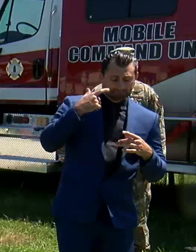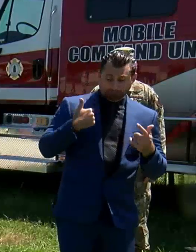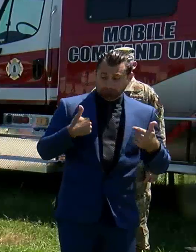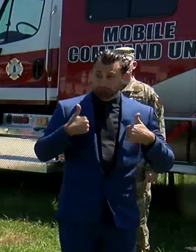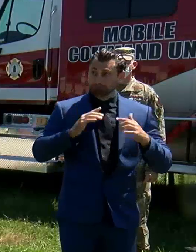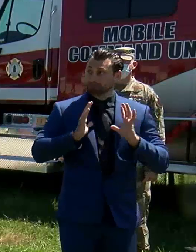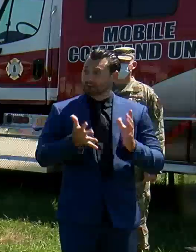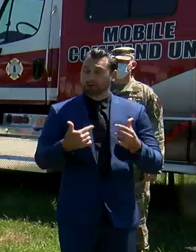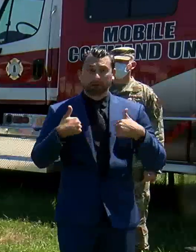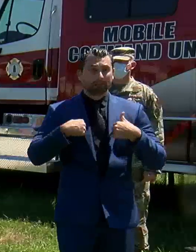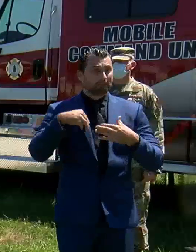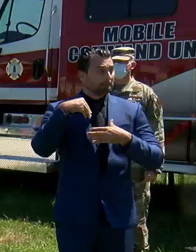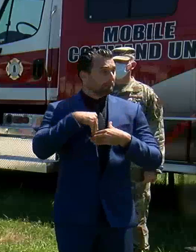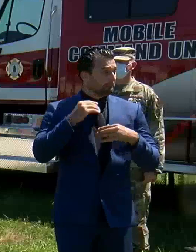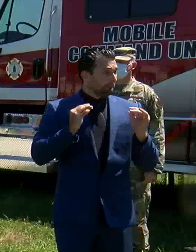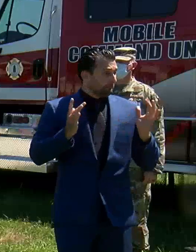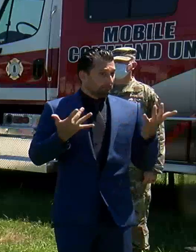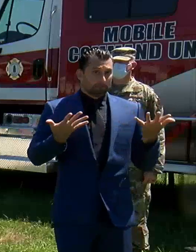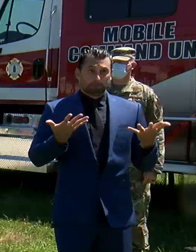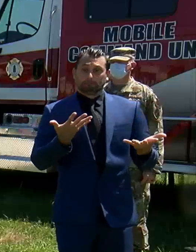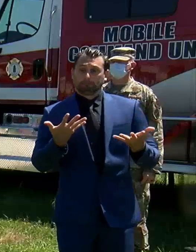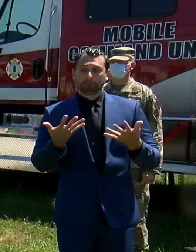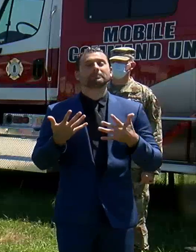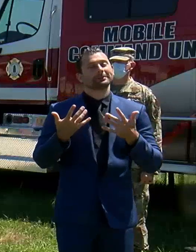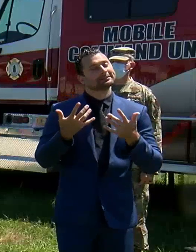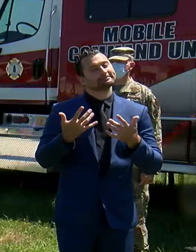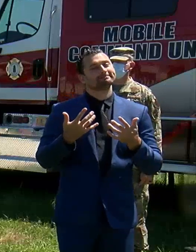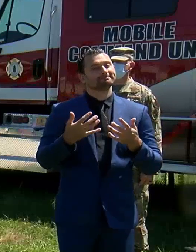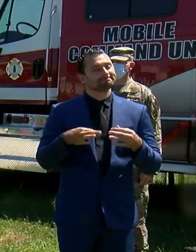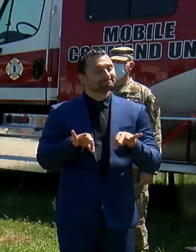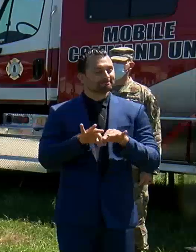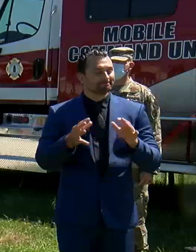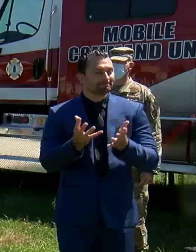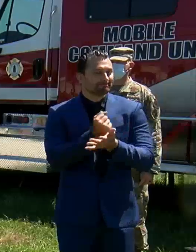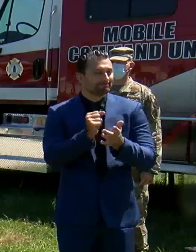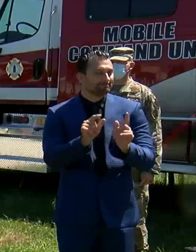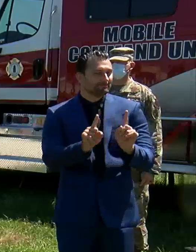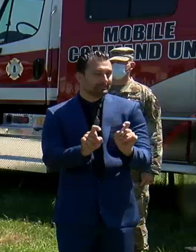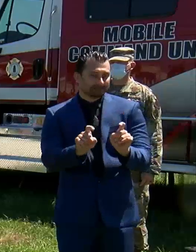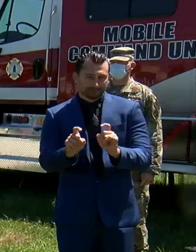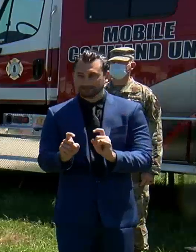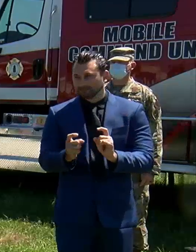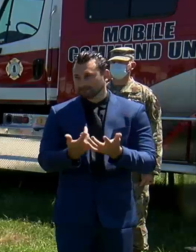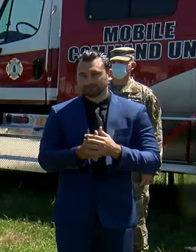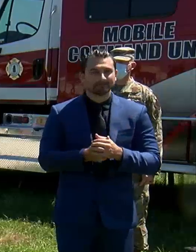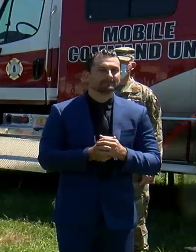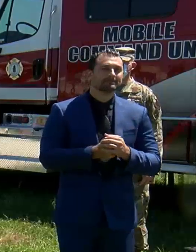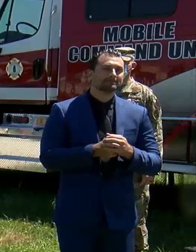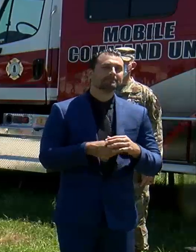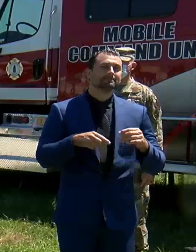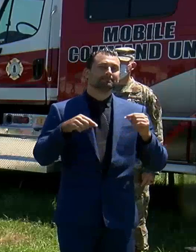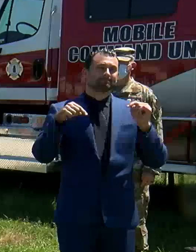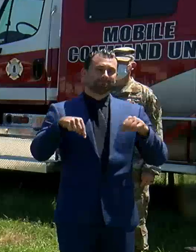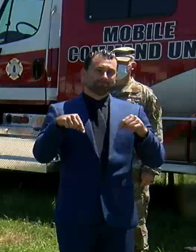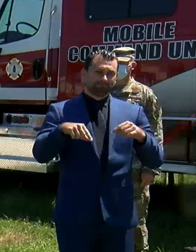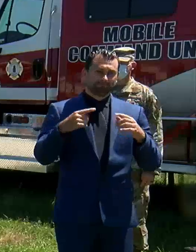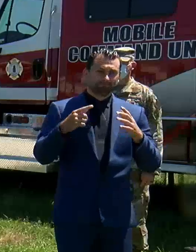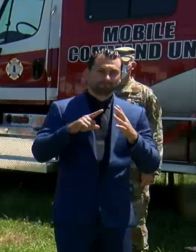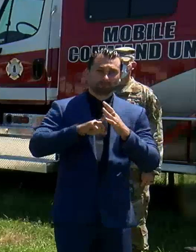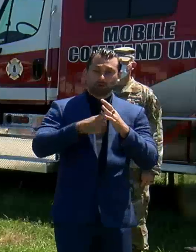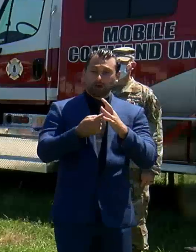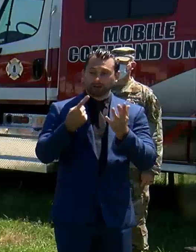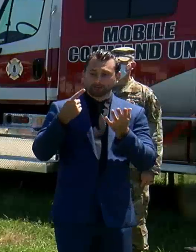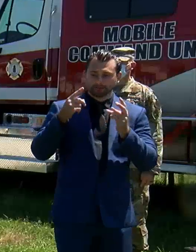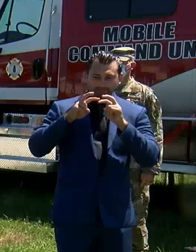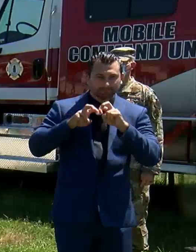be announcing this week the deployment of antibody tests at our drive-through testing facilities. So the antibody